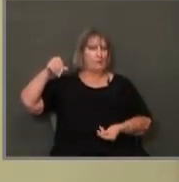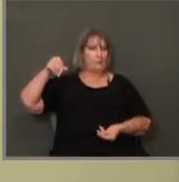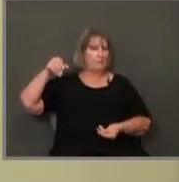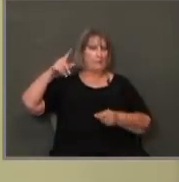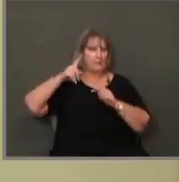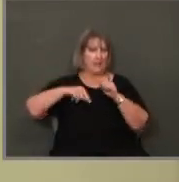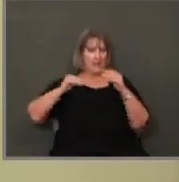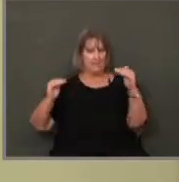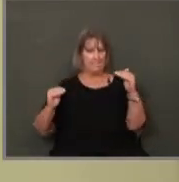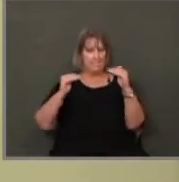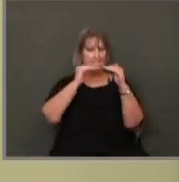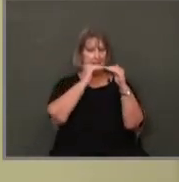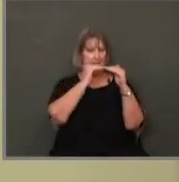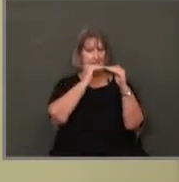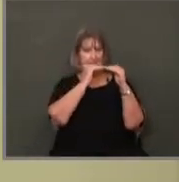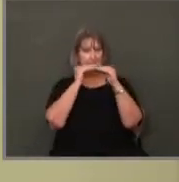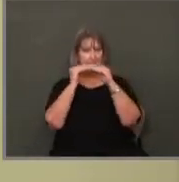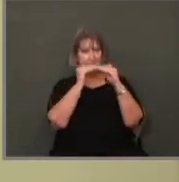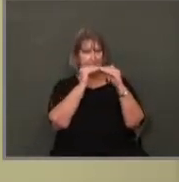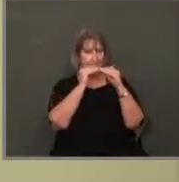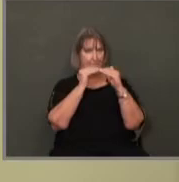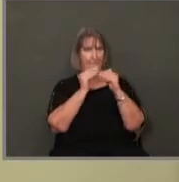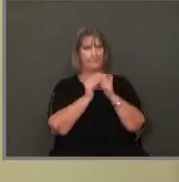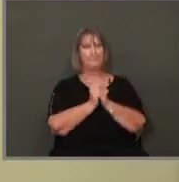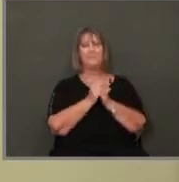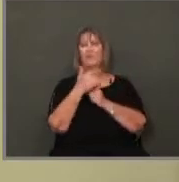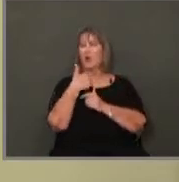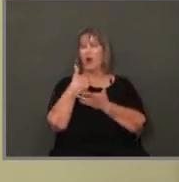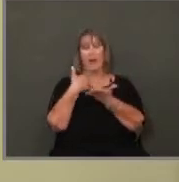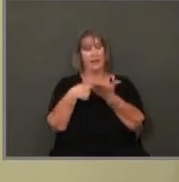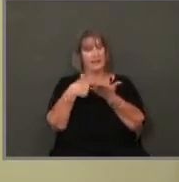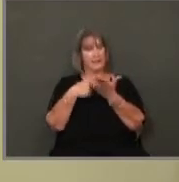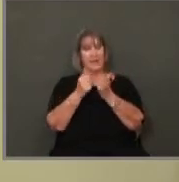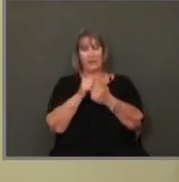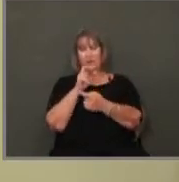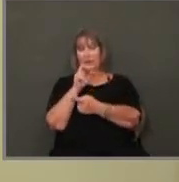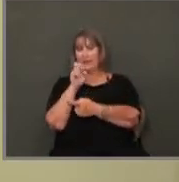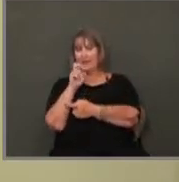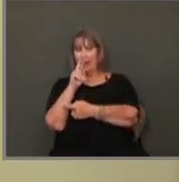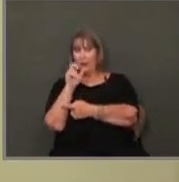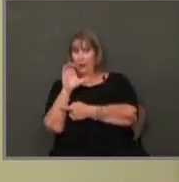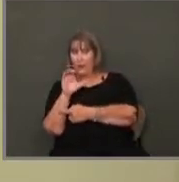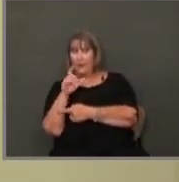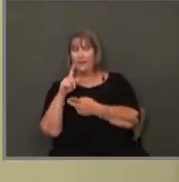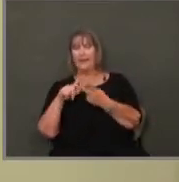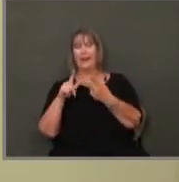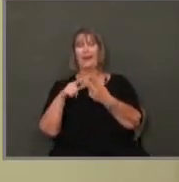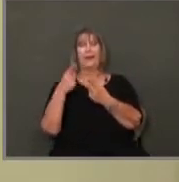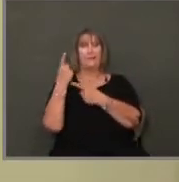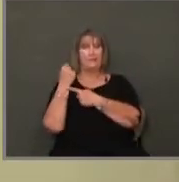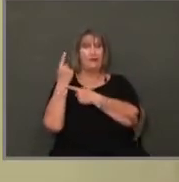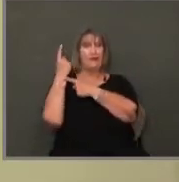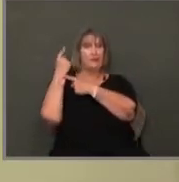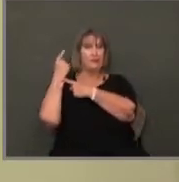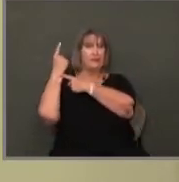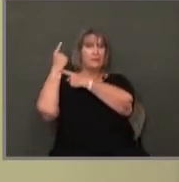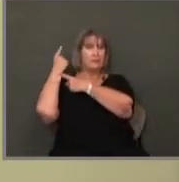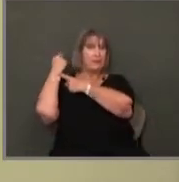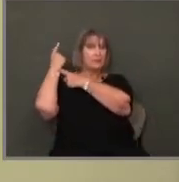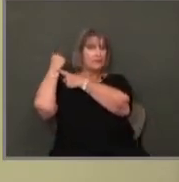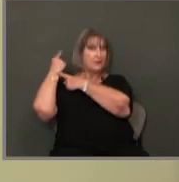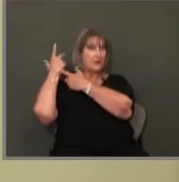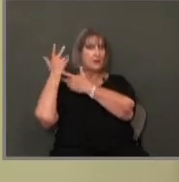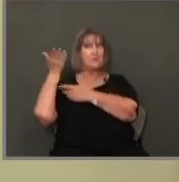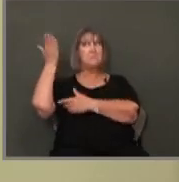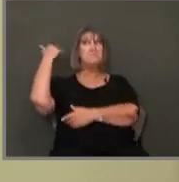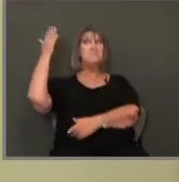5 years in a row with Eric and your predecessor. And every year they've delivered a balanced budget. So, I mean, one thing